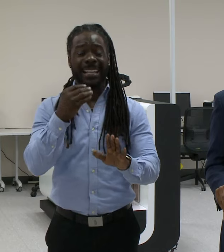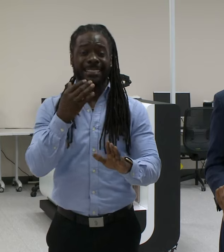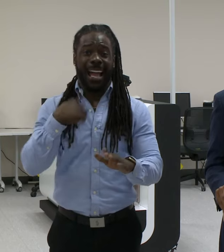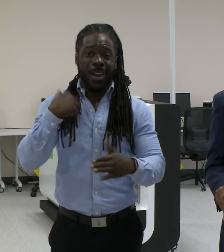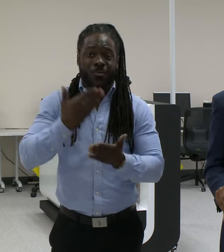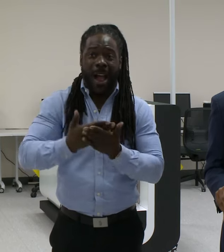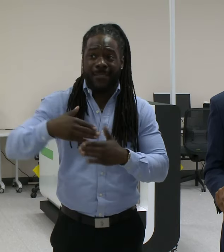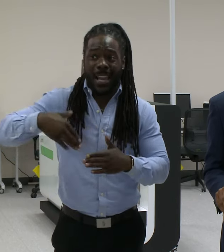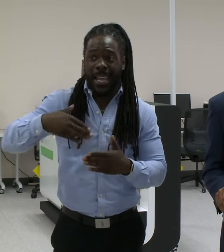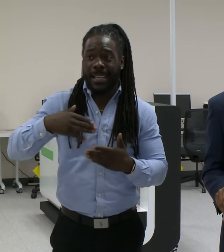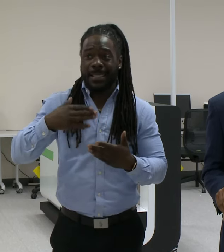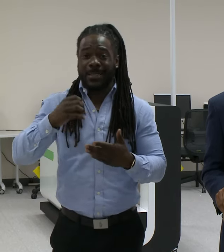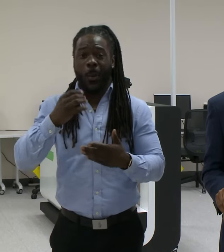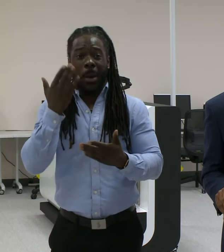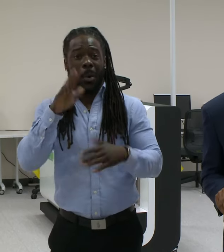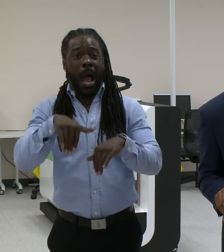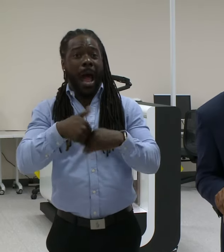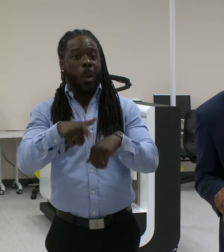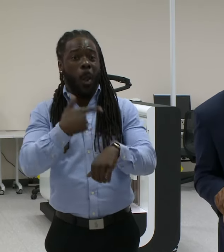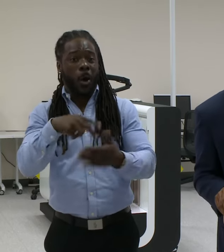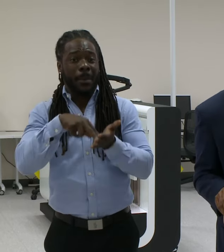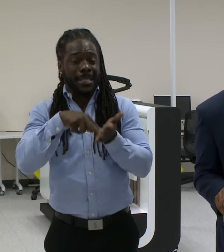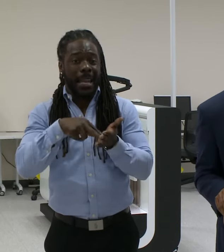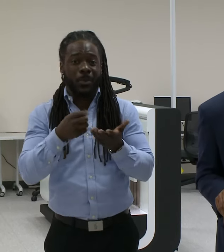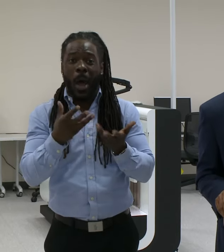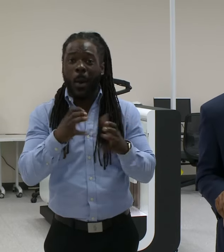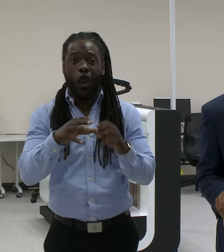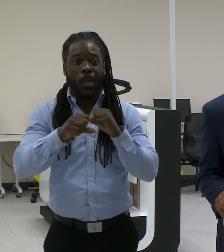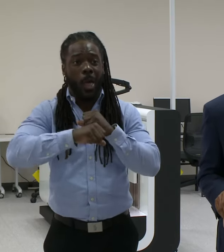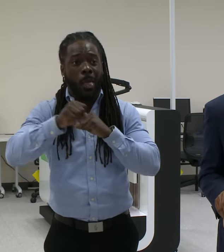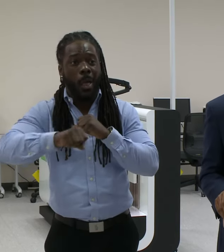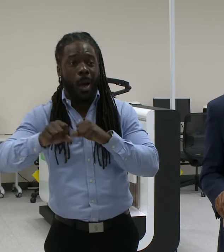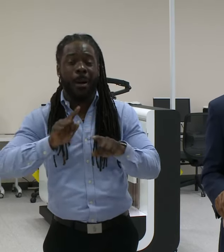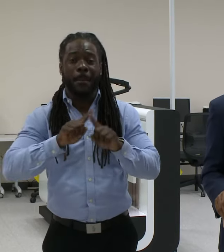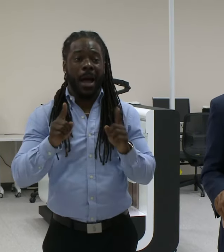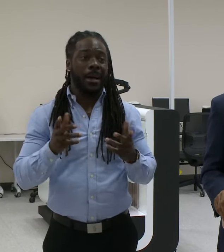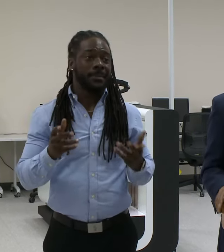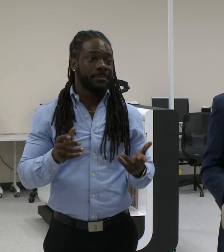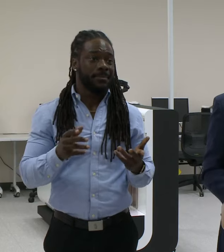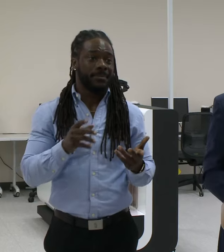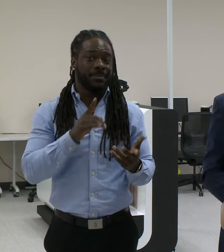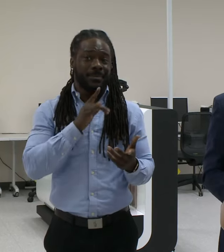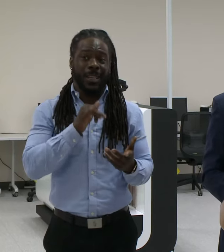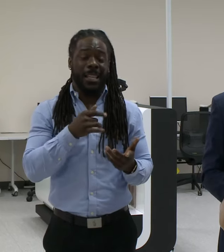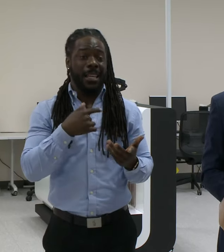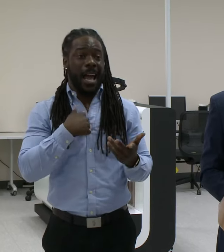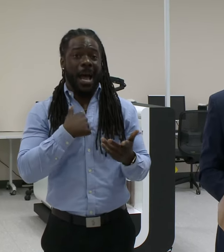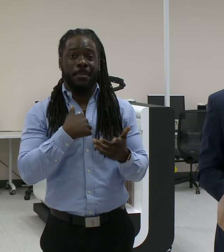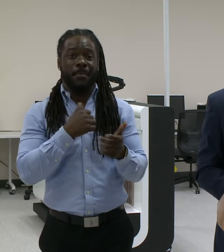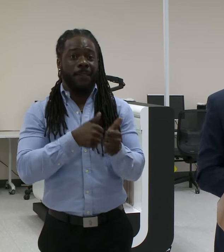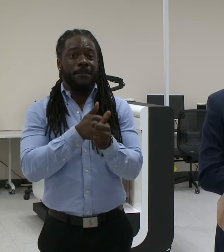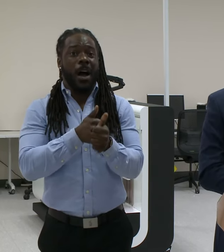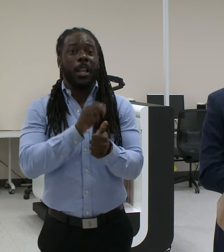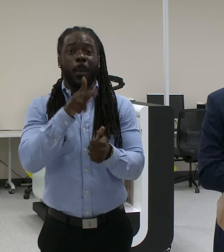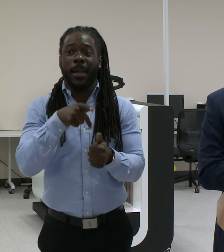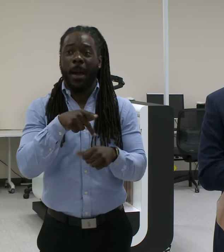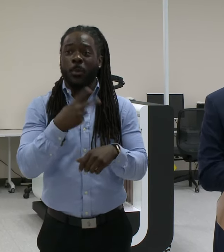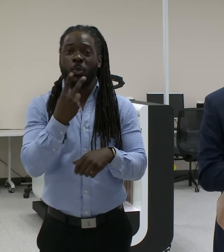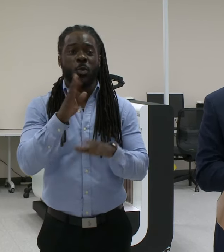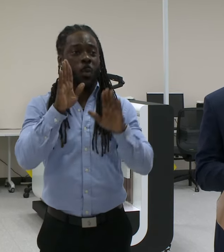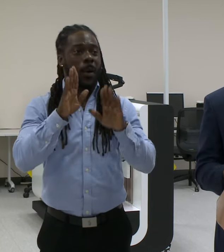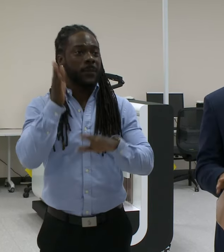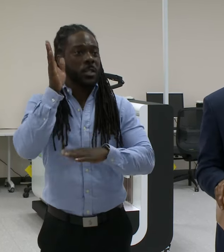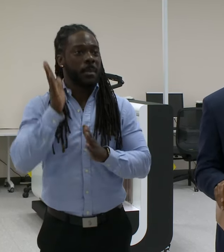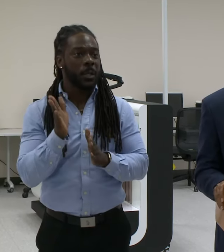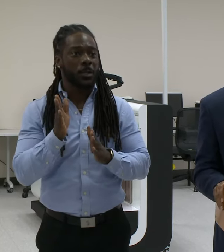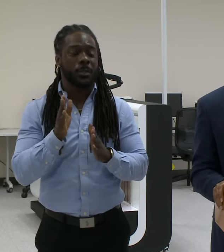started, but I don't want to go too long. Besides that, you know, I'm following two great speakers. There's an old saying in politics, everything's